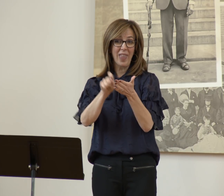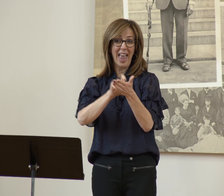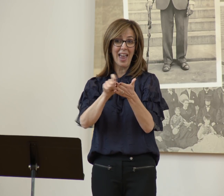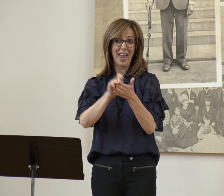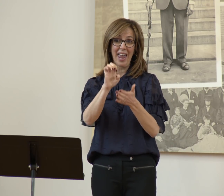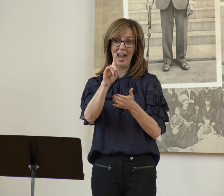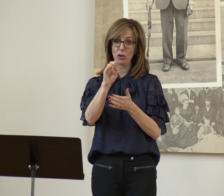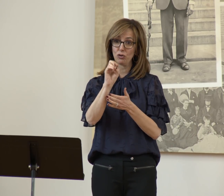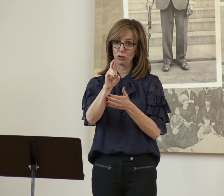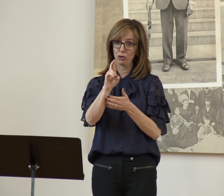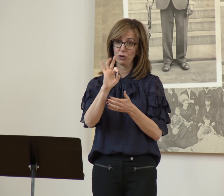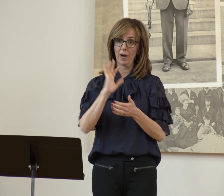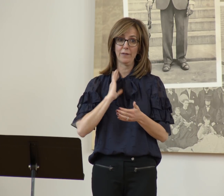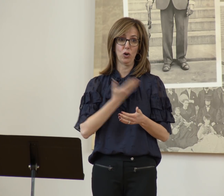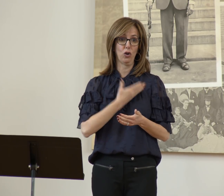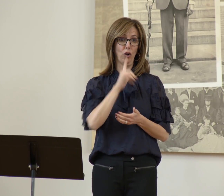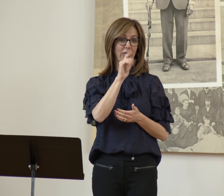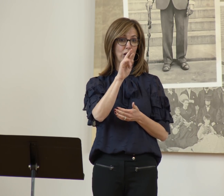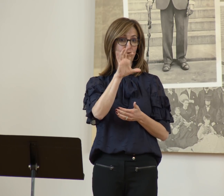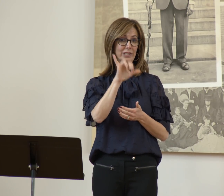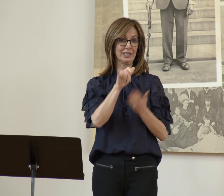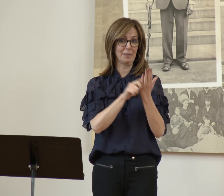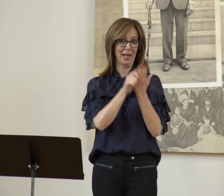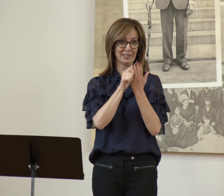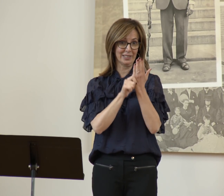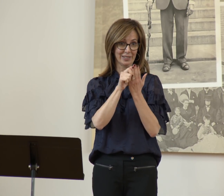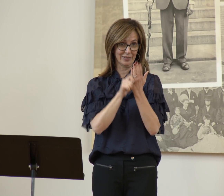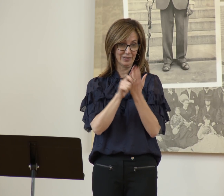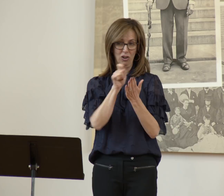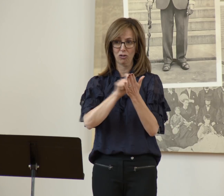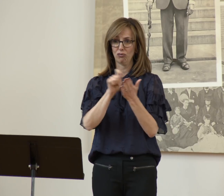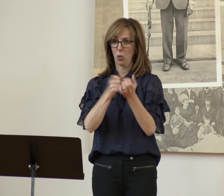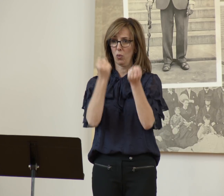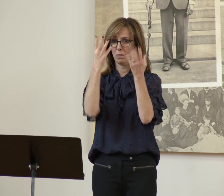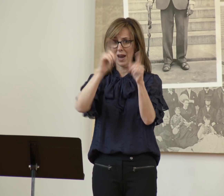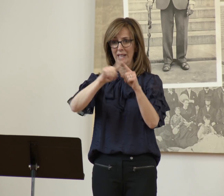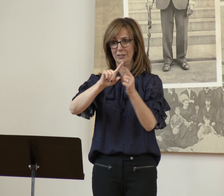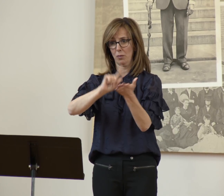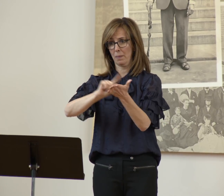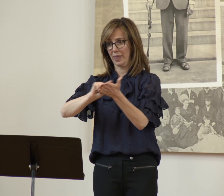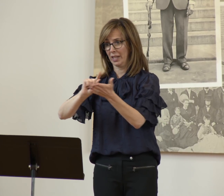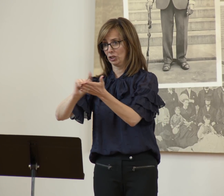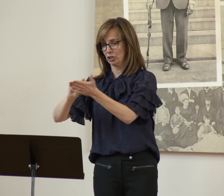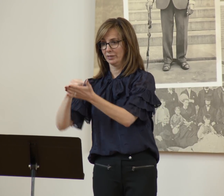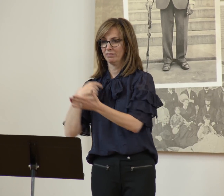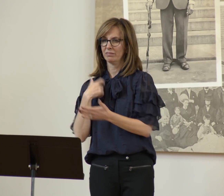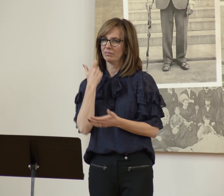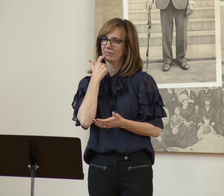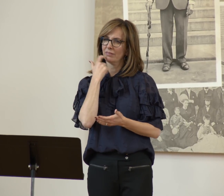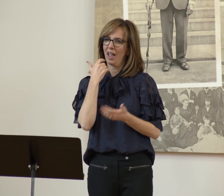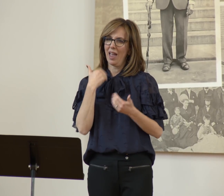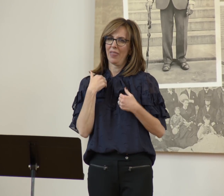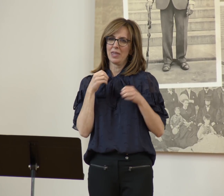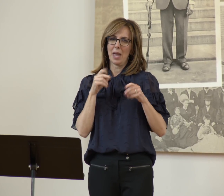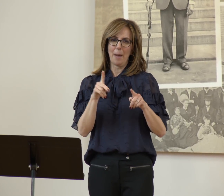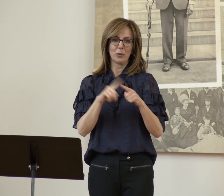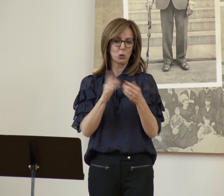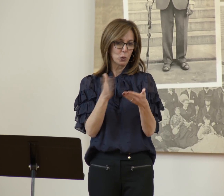life. He was also the editor of our literacy magazine and was well